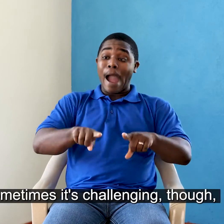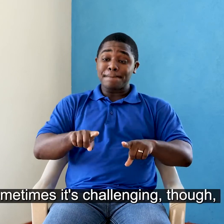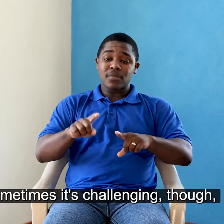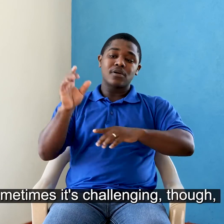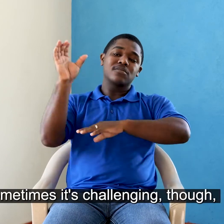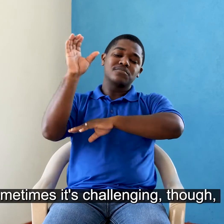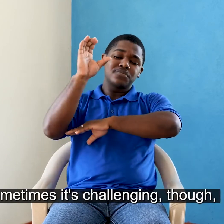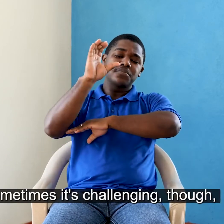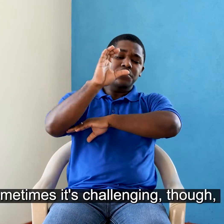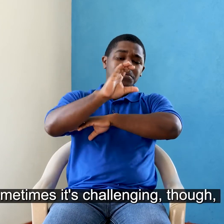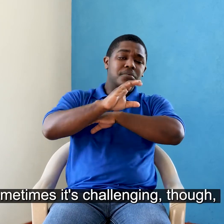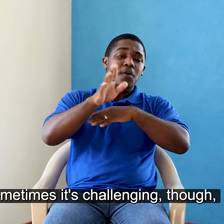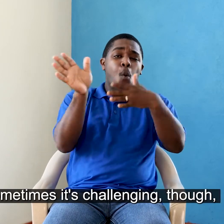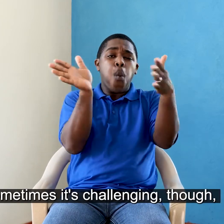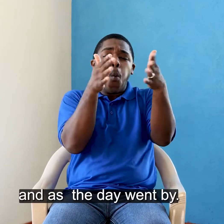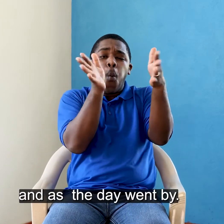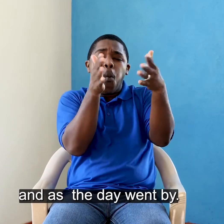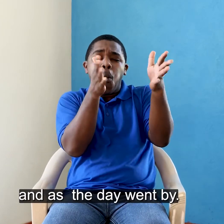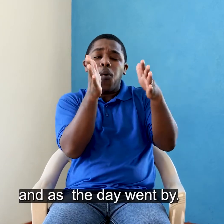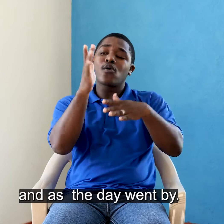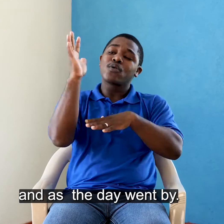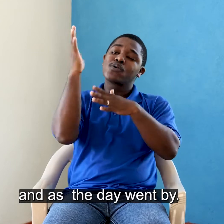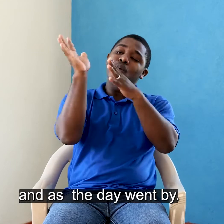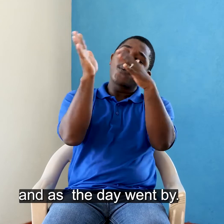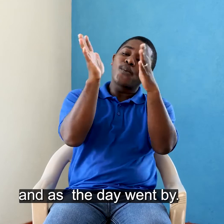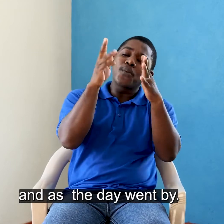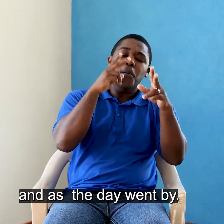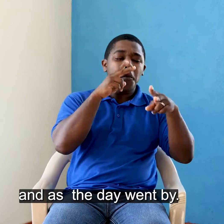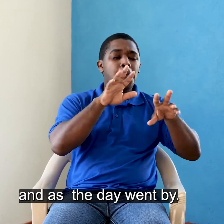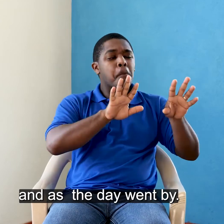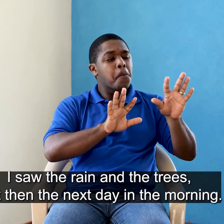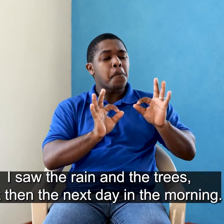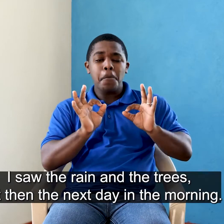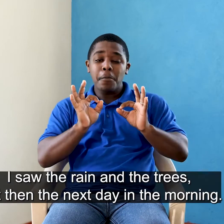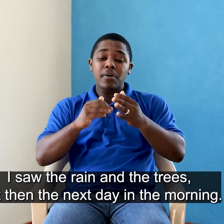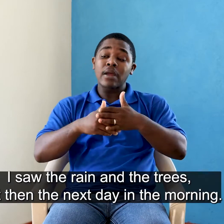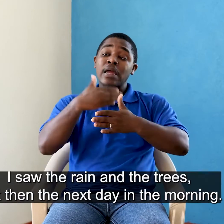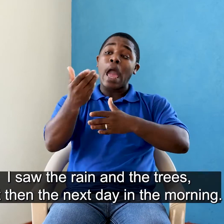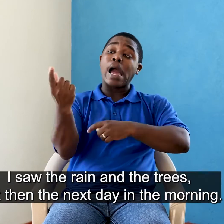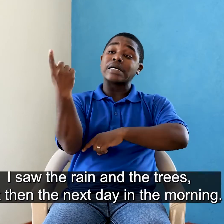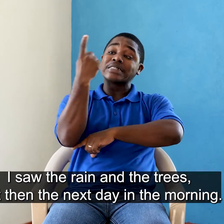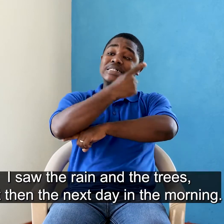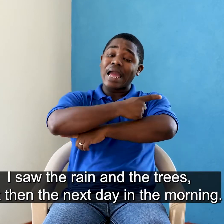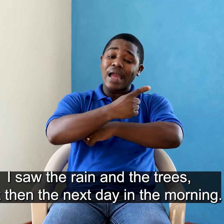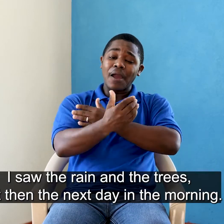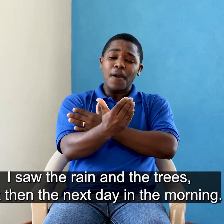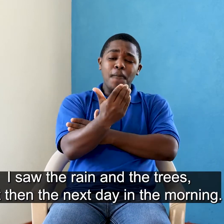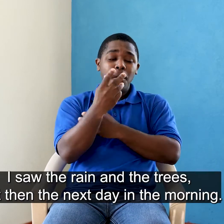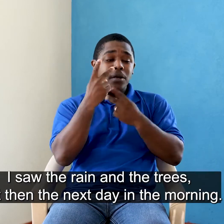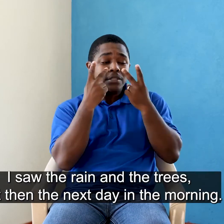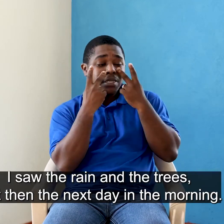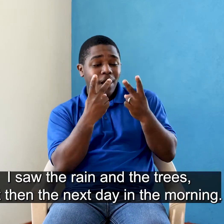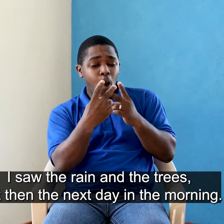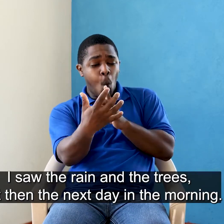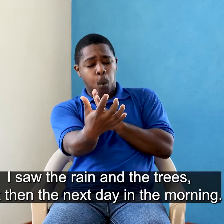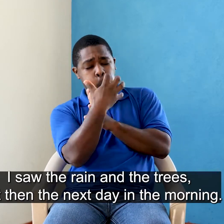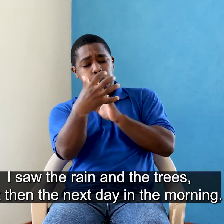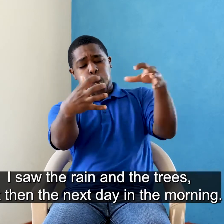challenging though. And as the day went by, I saw the rain and the trees, but then the next day in the